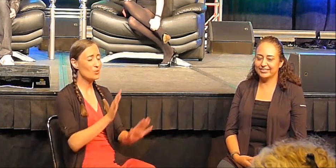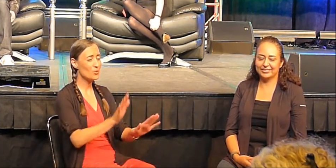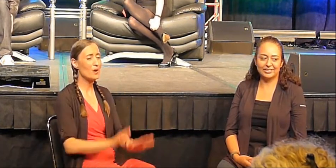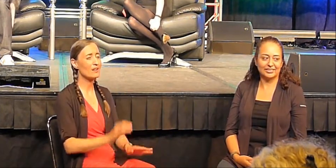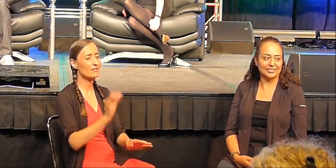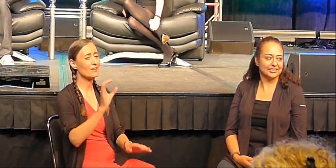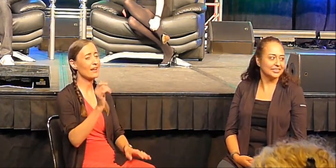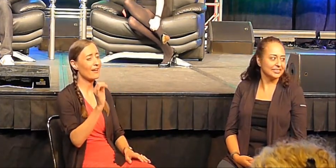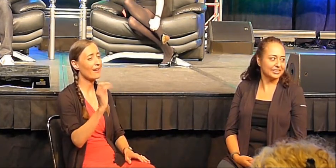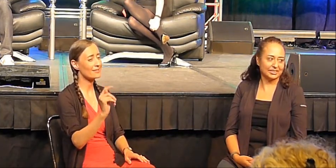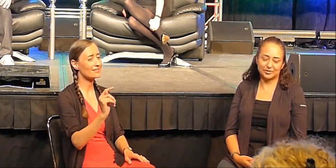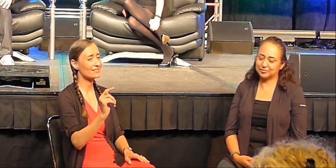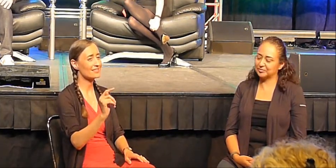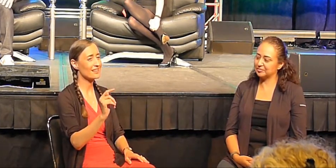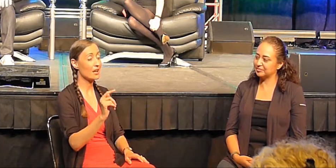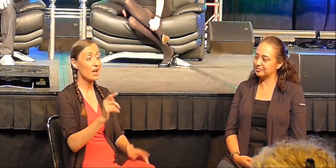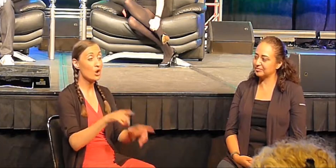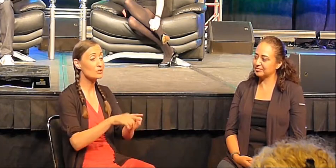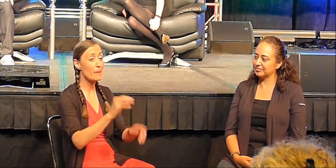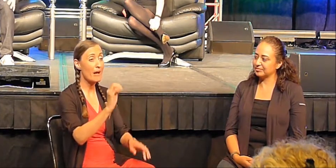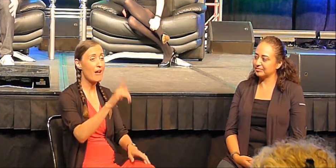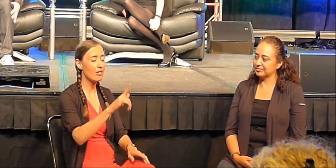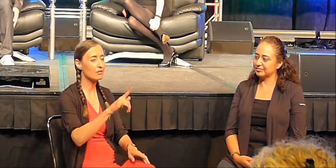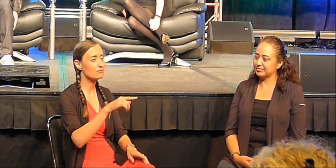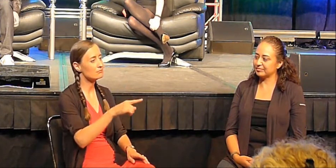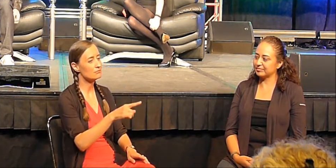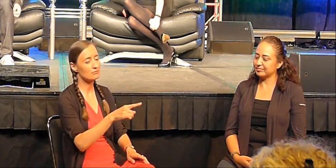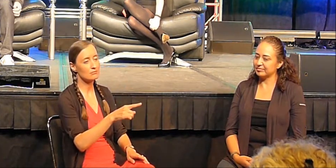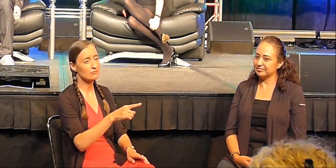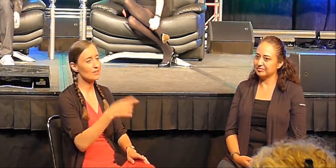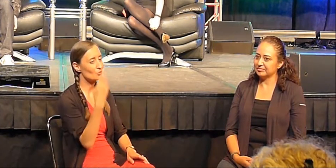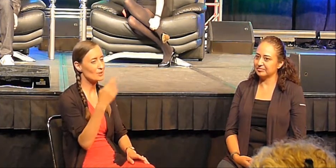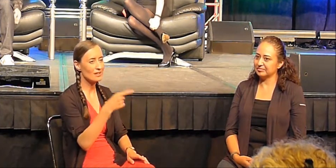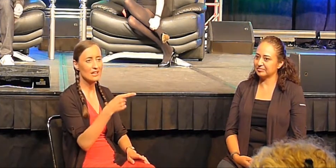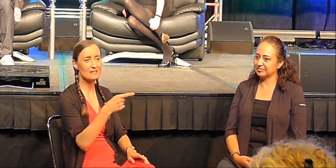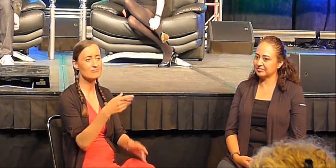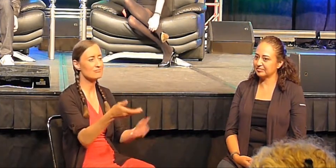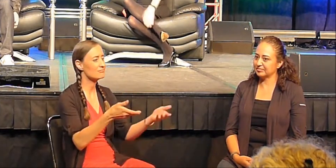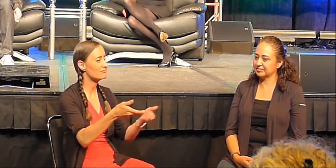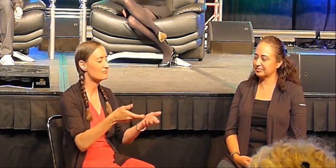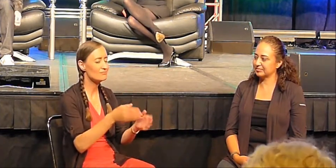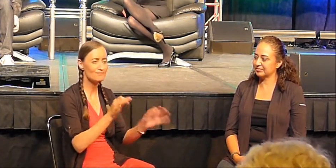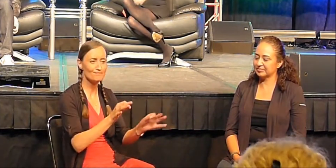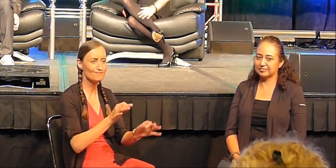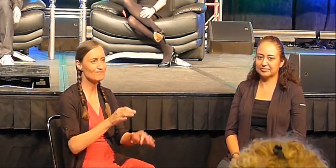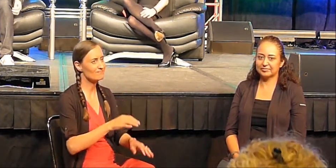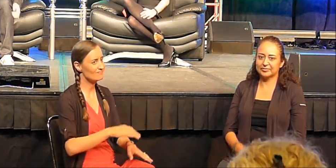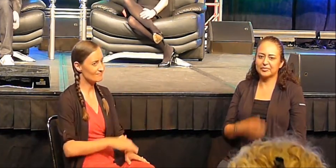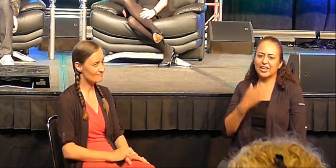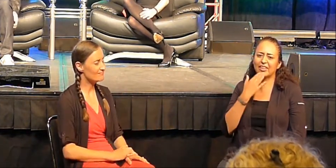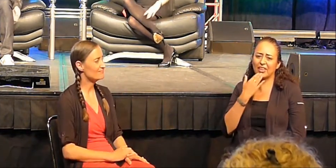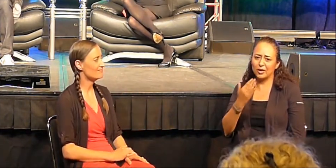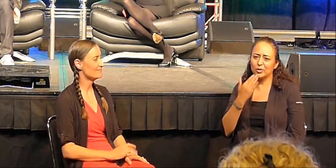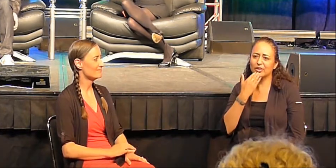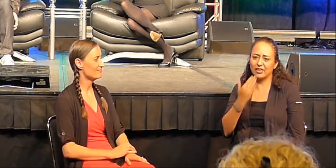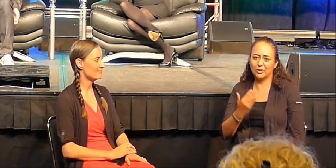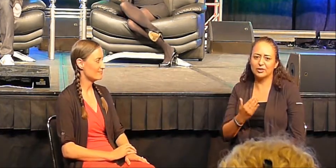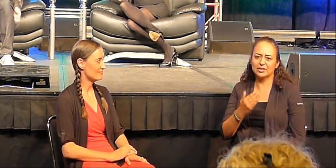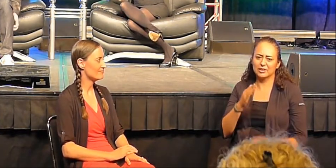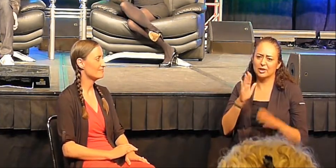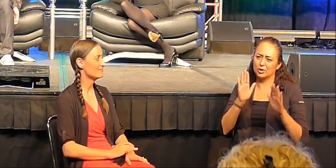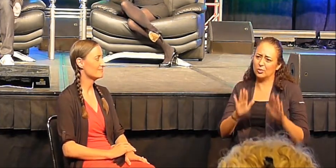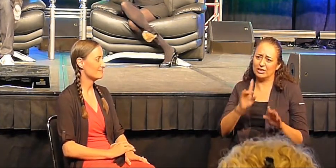cast, really. I mean, that's Mel, by the way. His casting in films is incredible, really. You know? Thank you. Yeah, thank you very Great much. question.